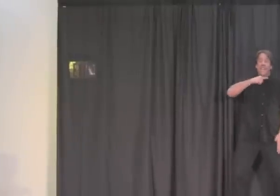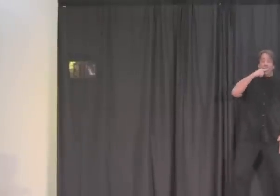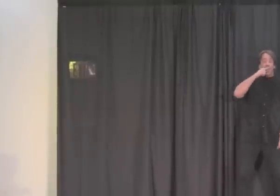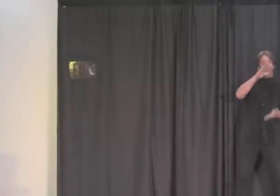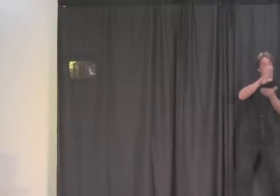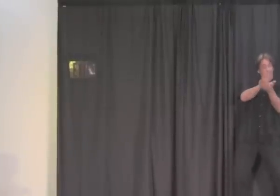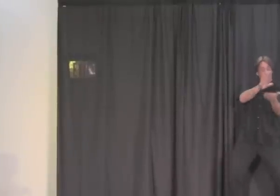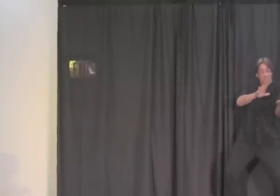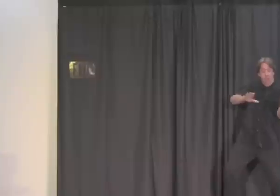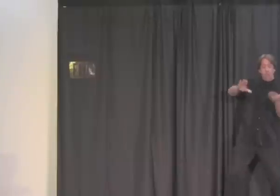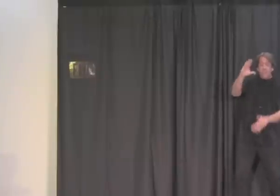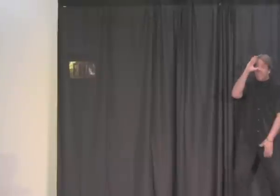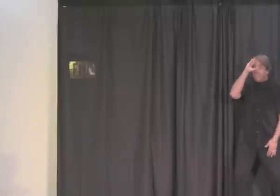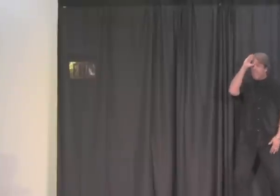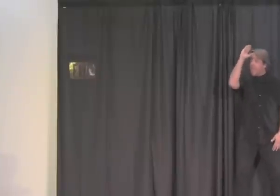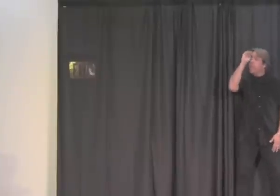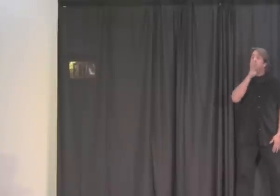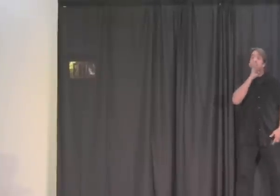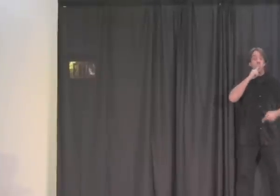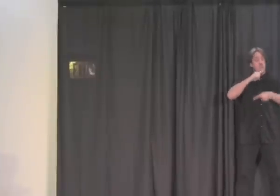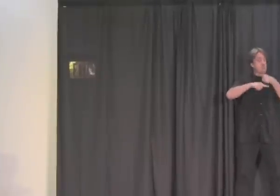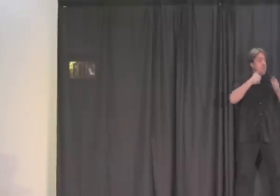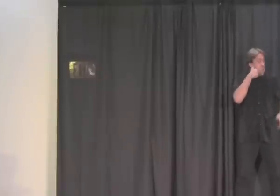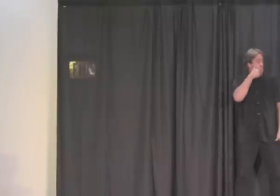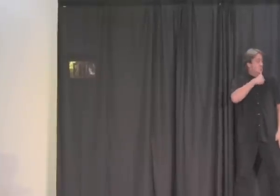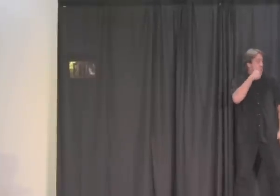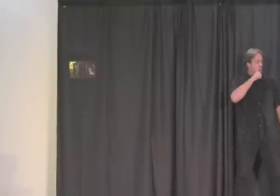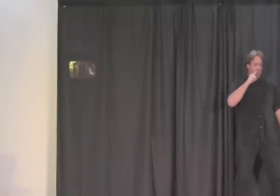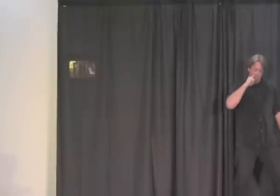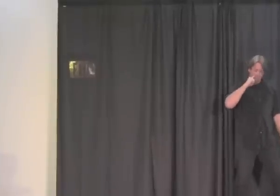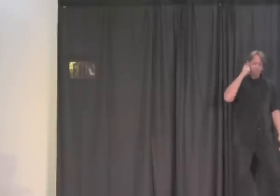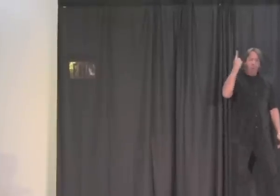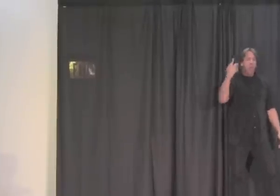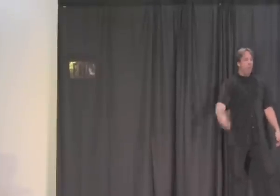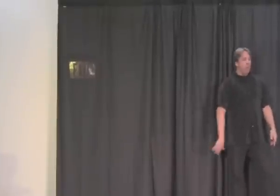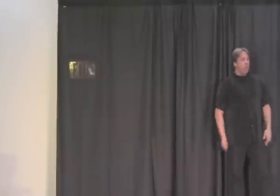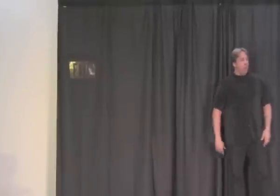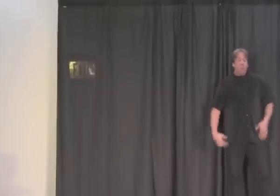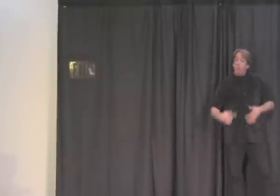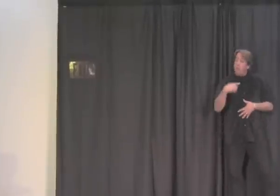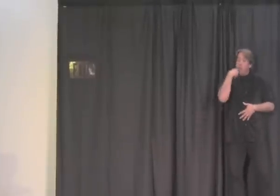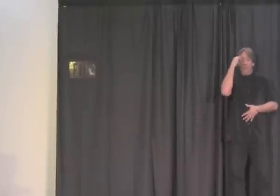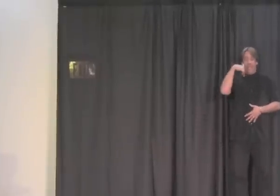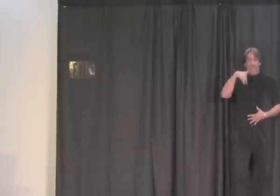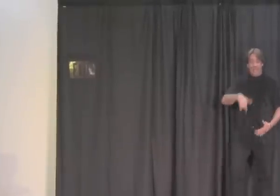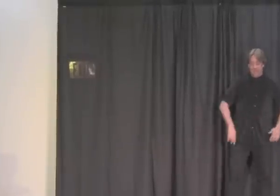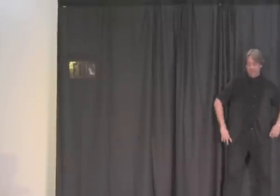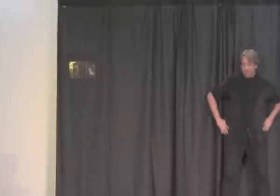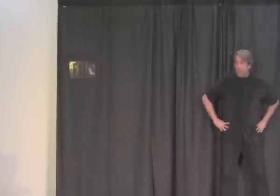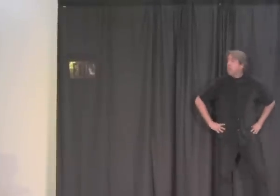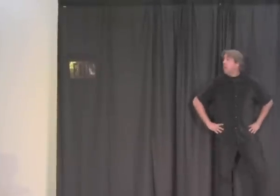I've also noticed hearing college students when they are checking out girls, it's boring. It looks like